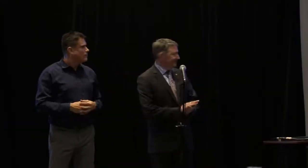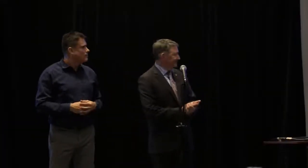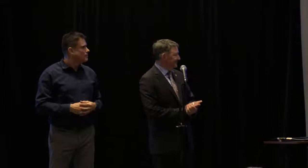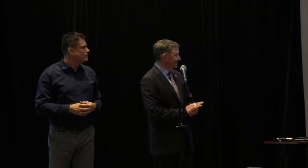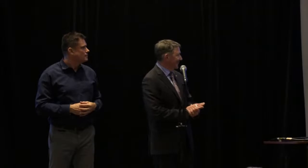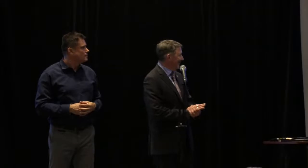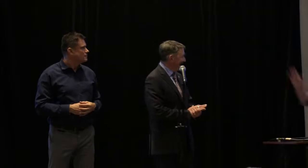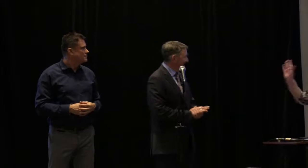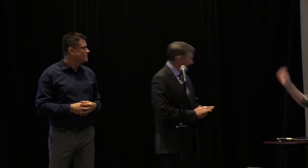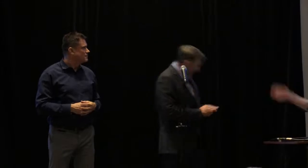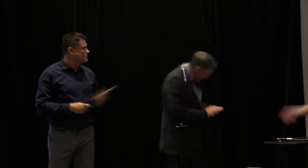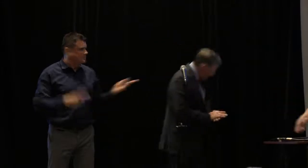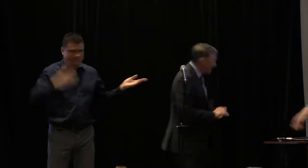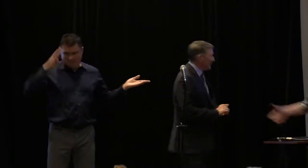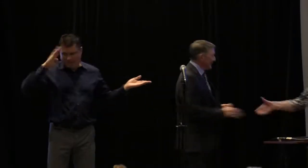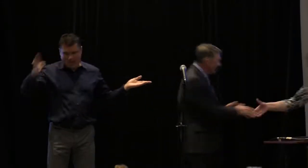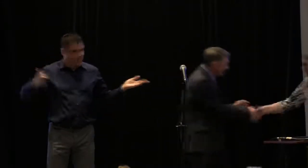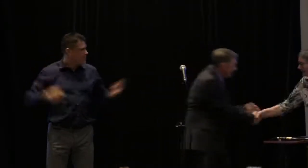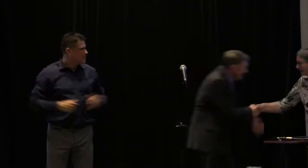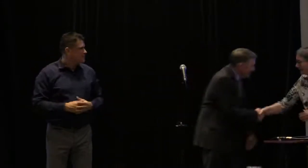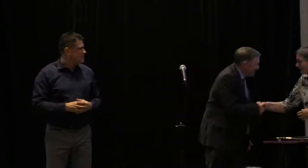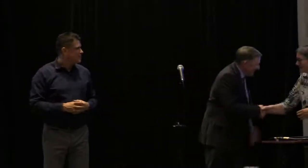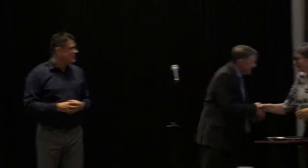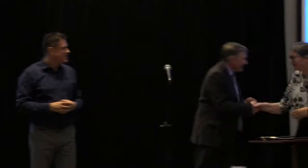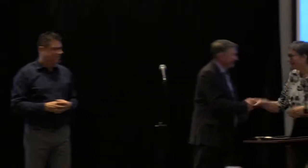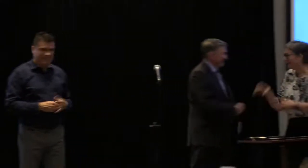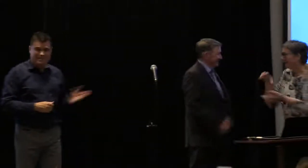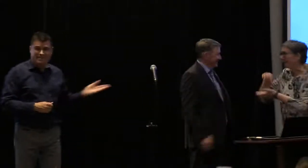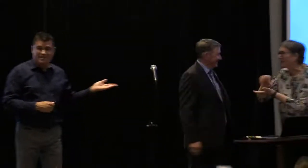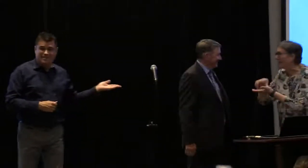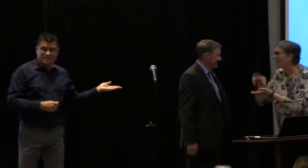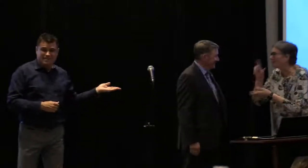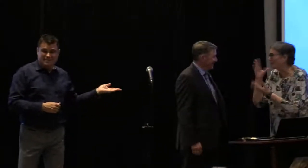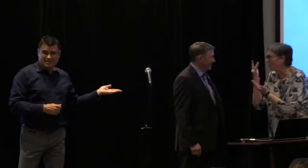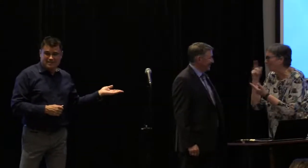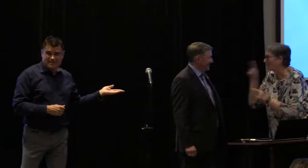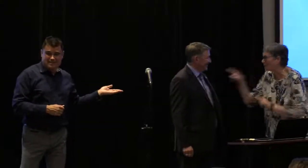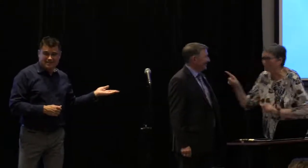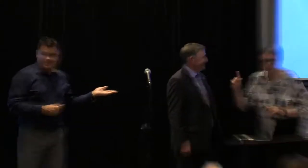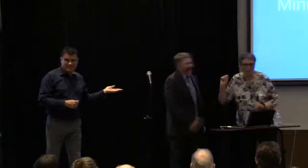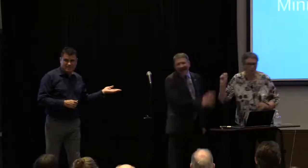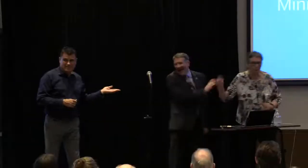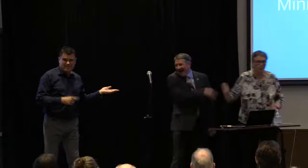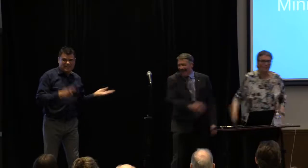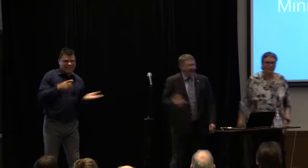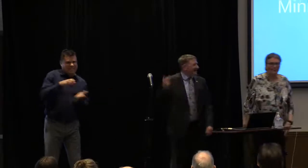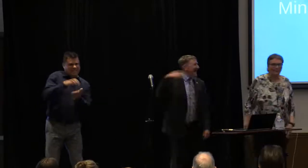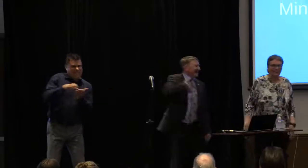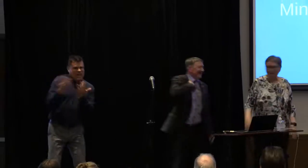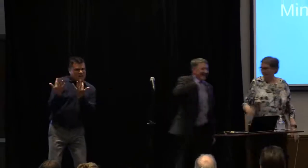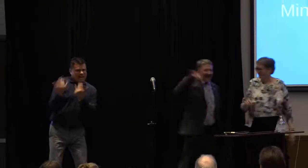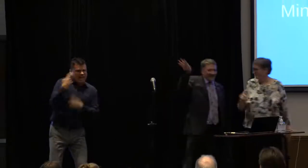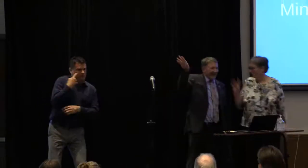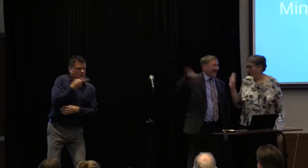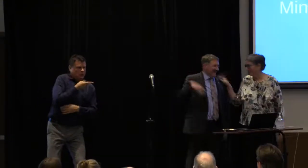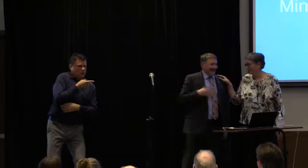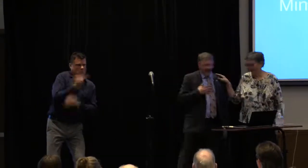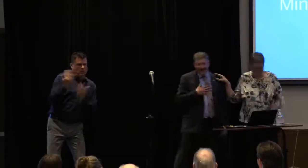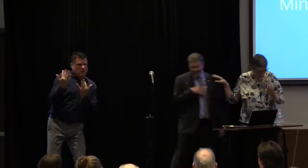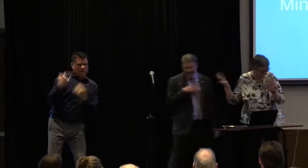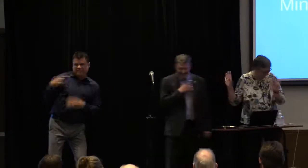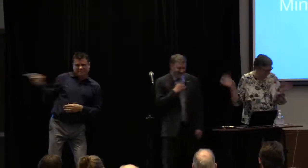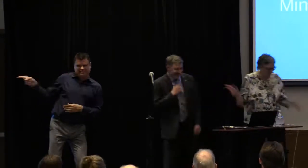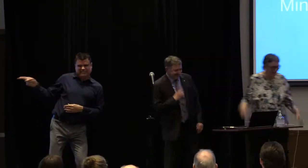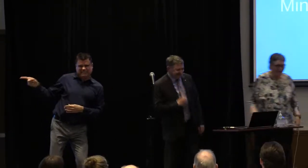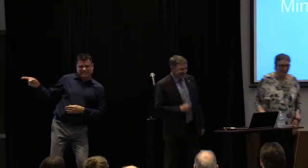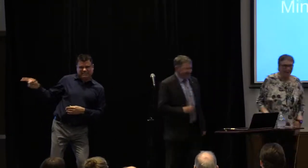Robin, if you can join us on the stage. Hello, Minister. The cake is coming. Don't worry.